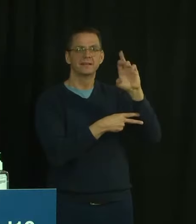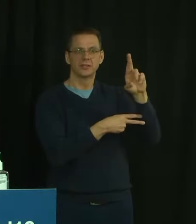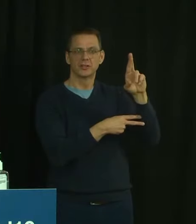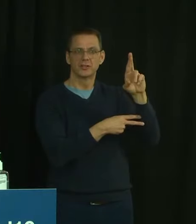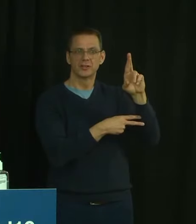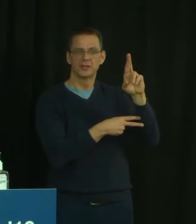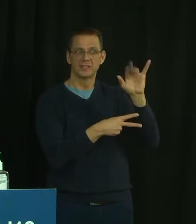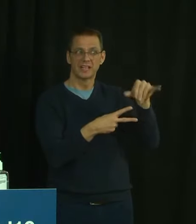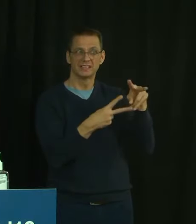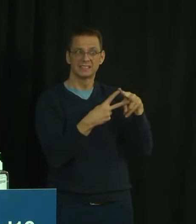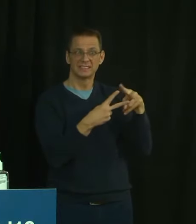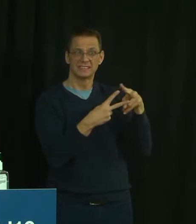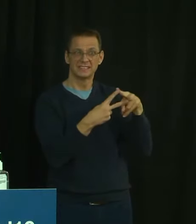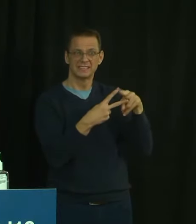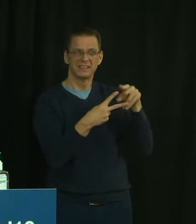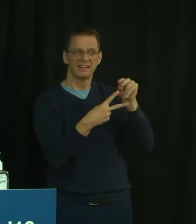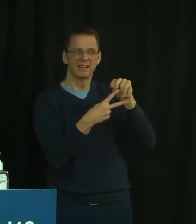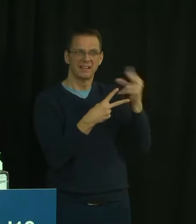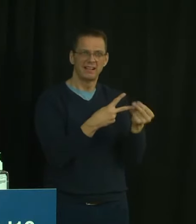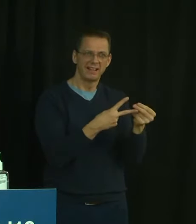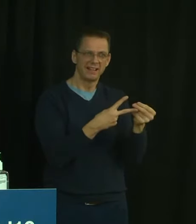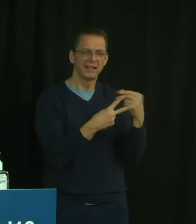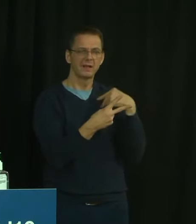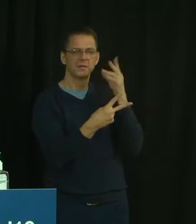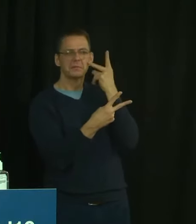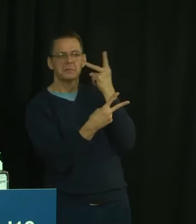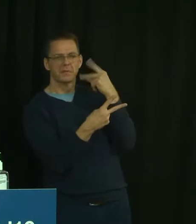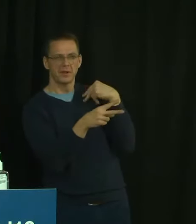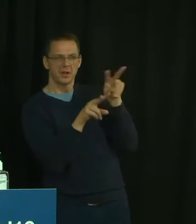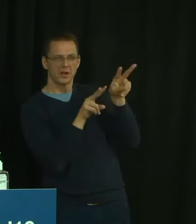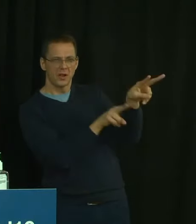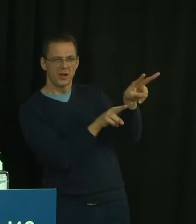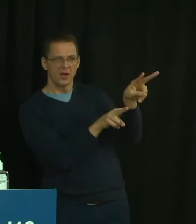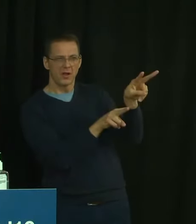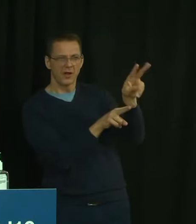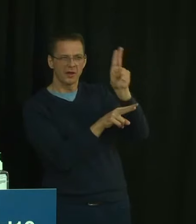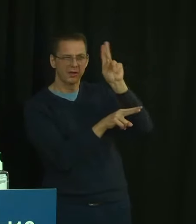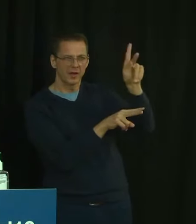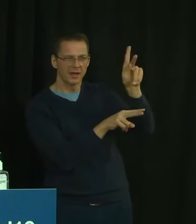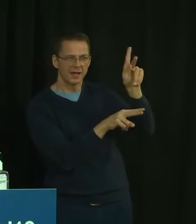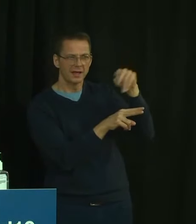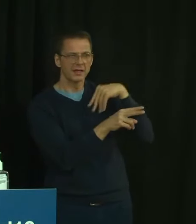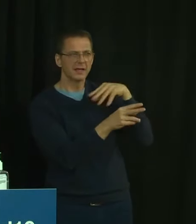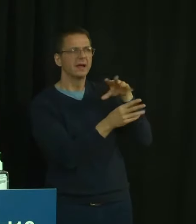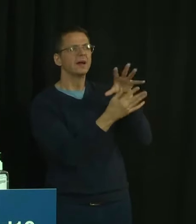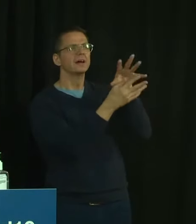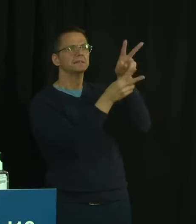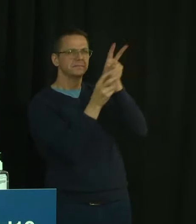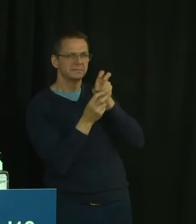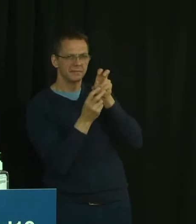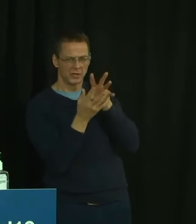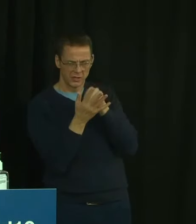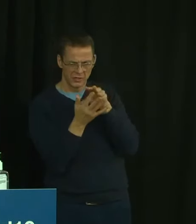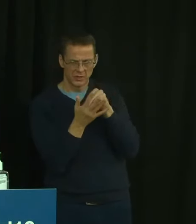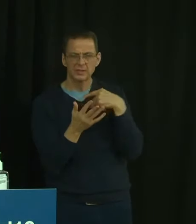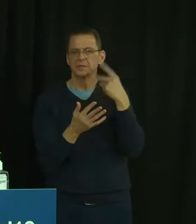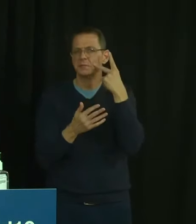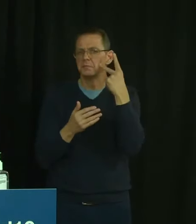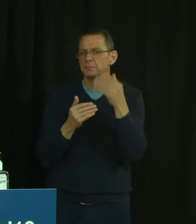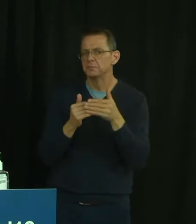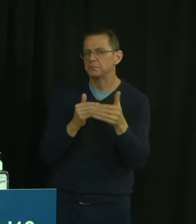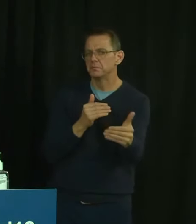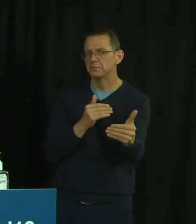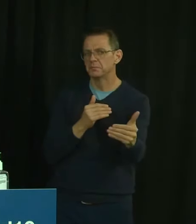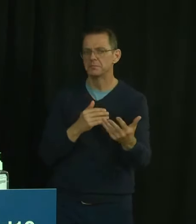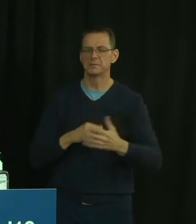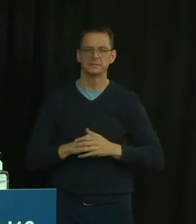as a second dose to these individuals. Operator, could you put through our second last caller, please? Tricia Kindleman